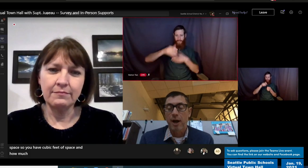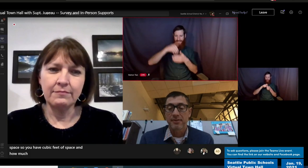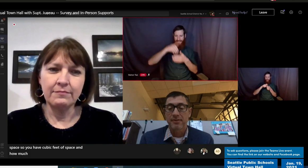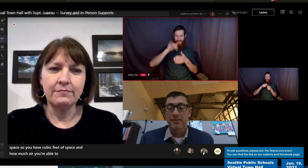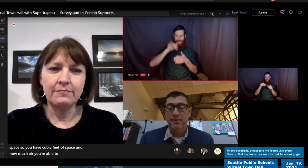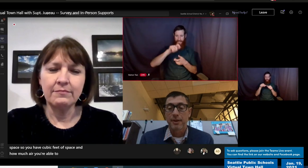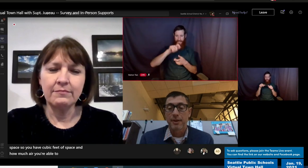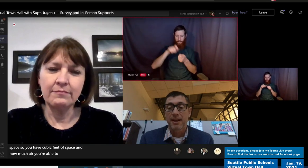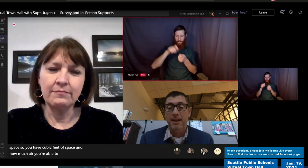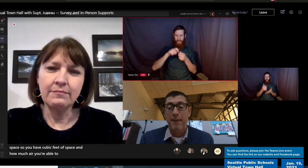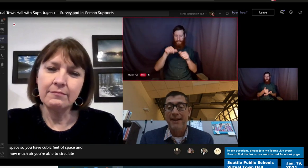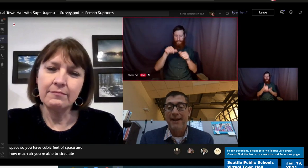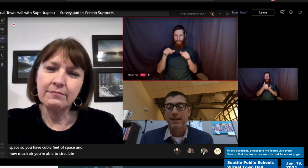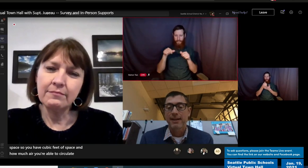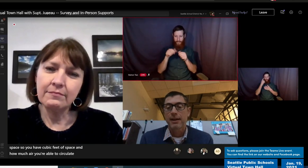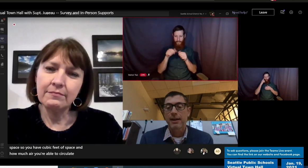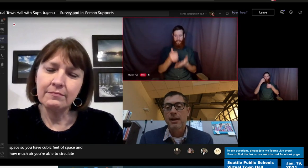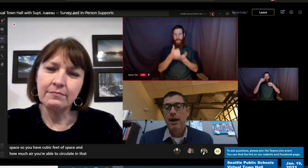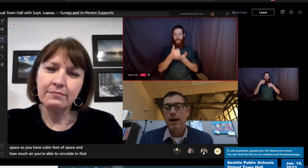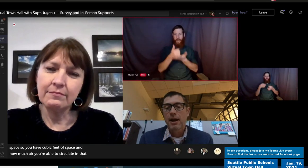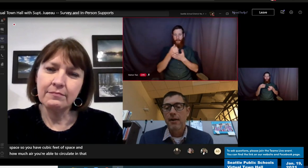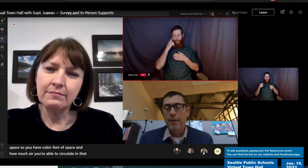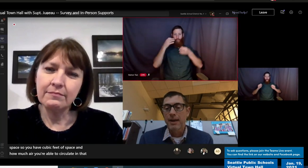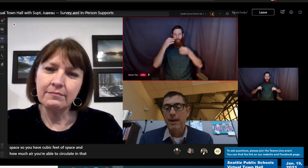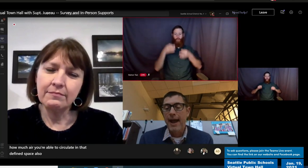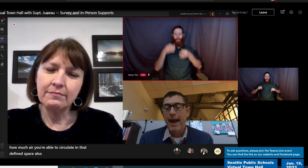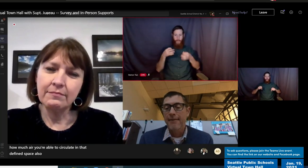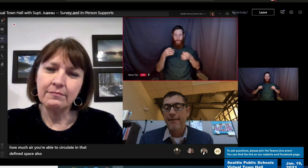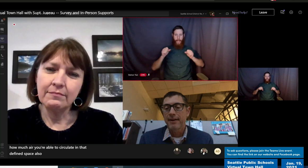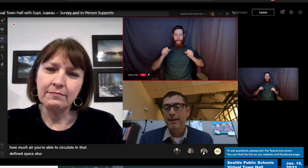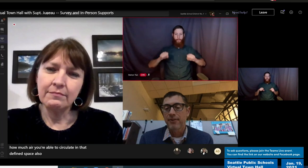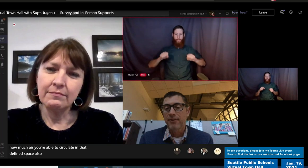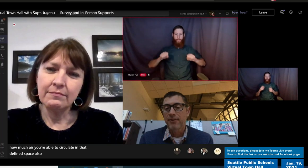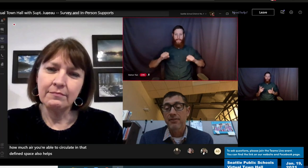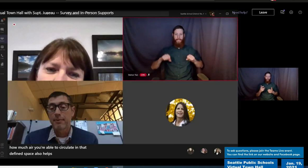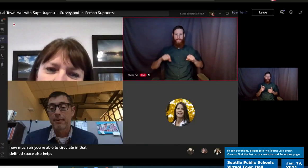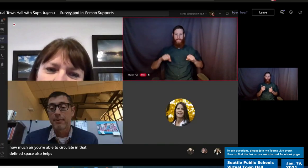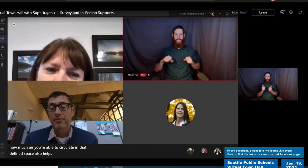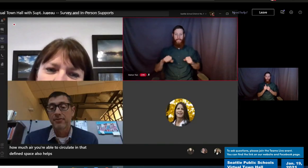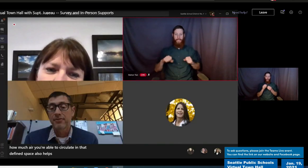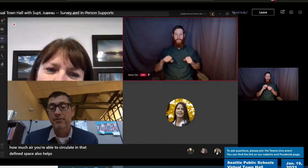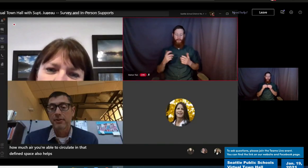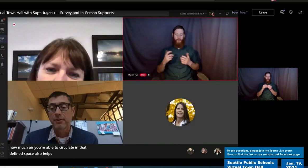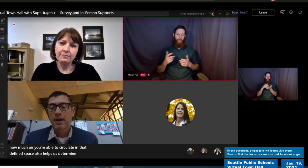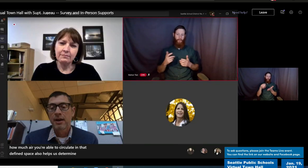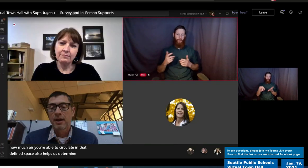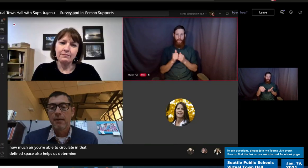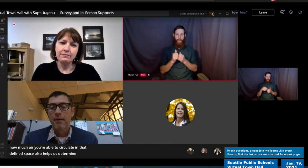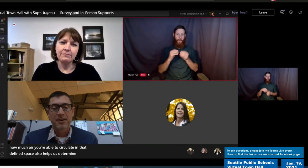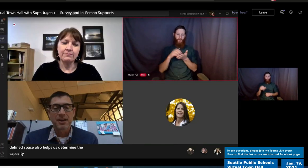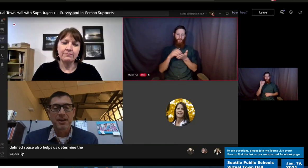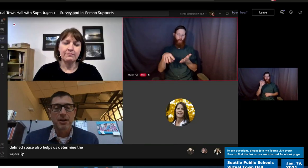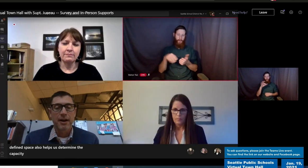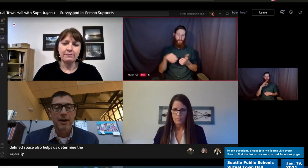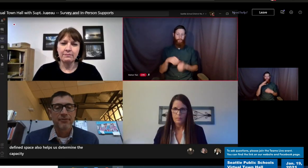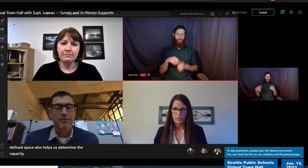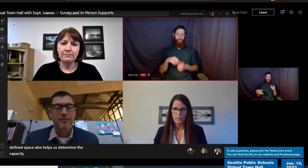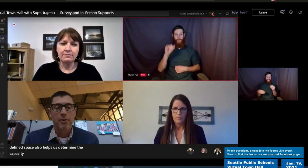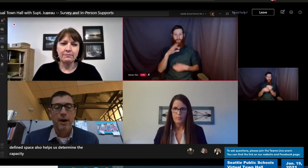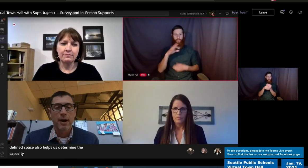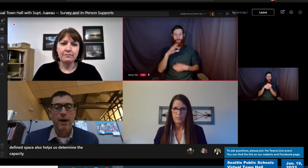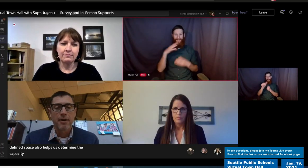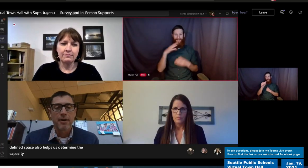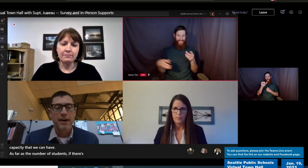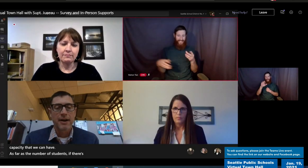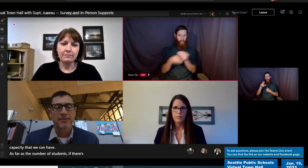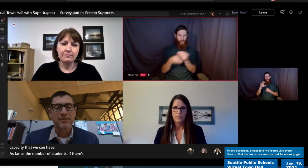determine the capacity. that we can have as far as the number of students. If there's additional air flow required or